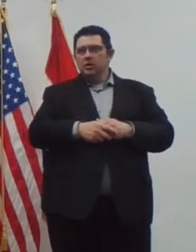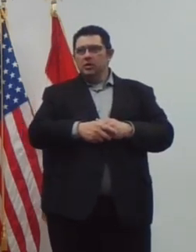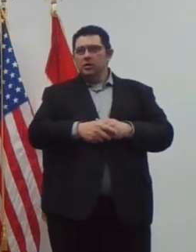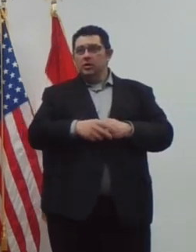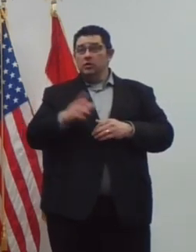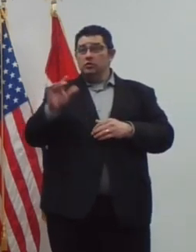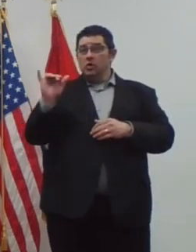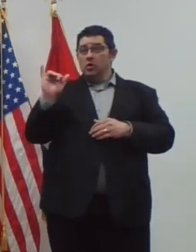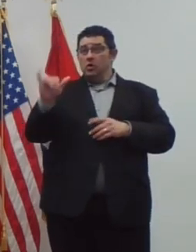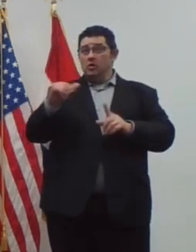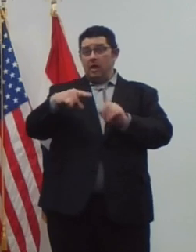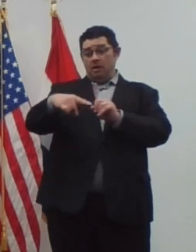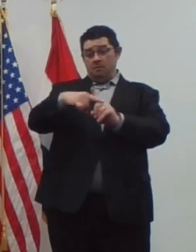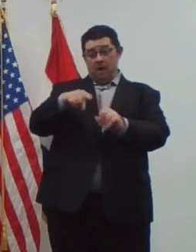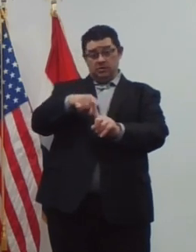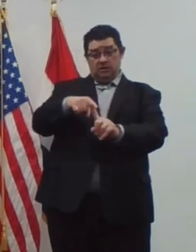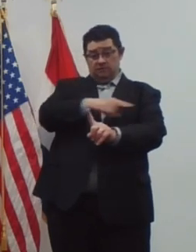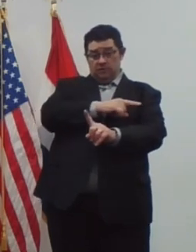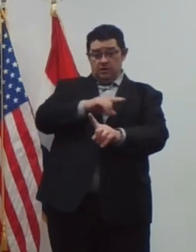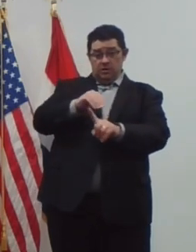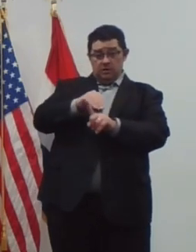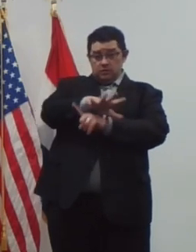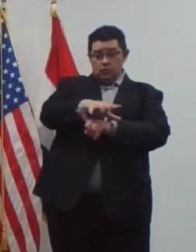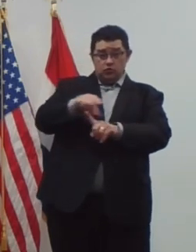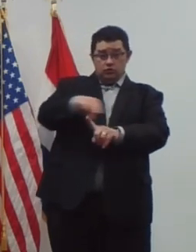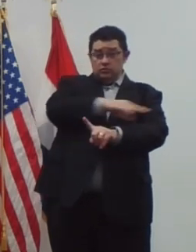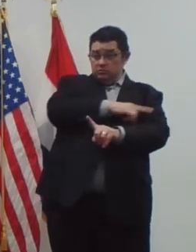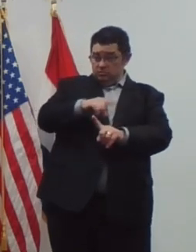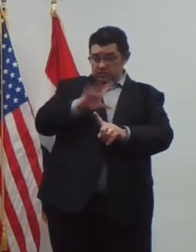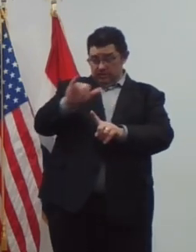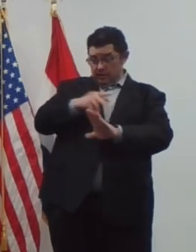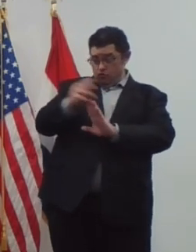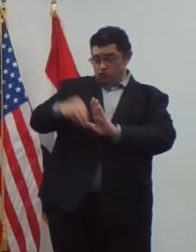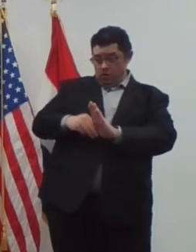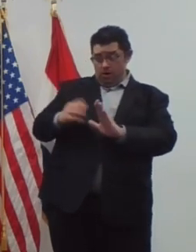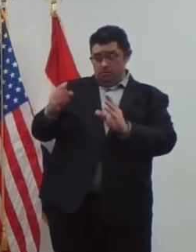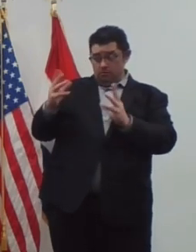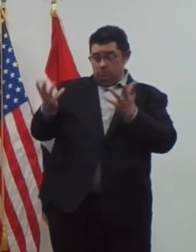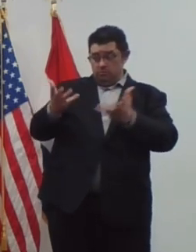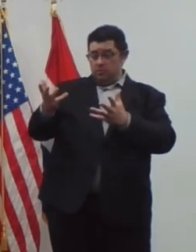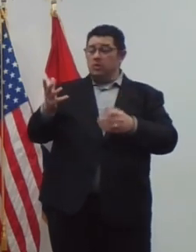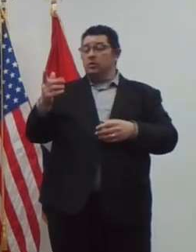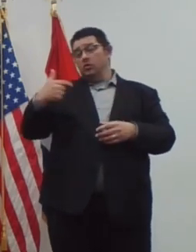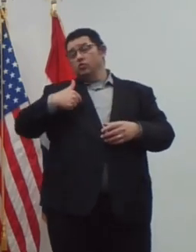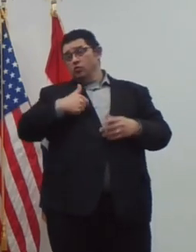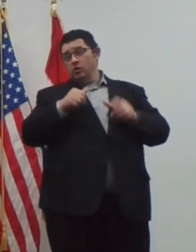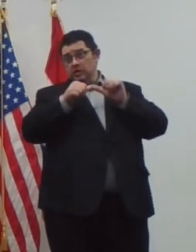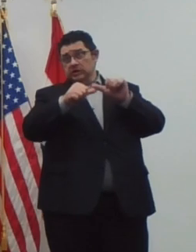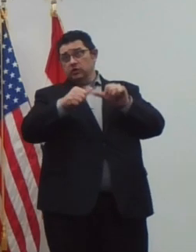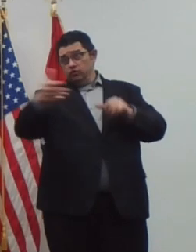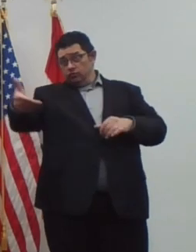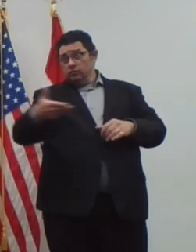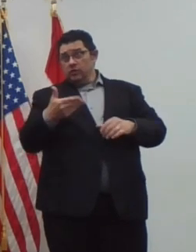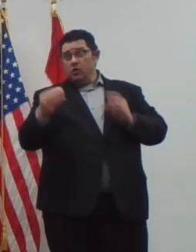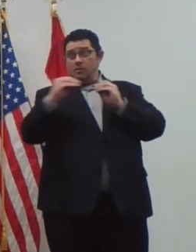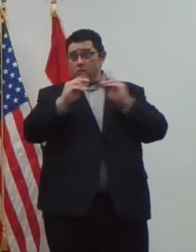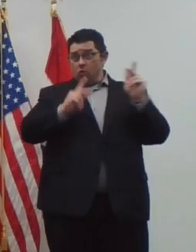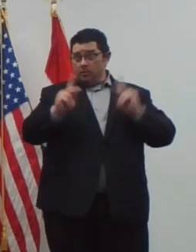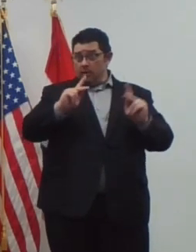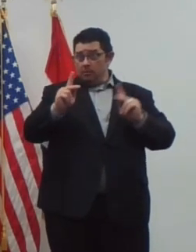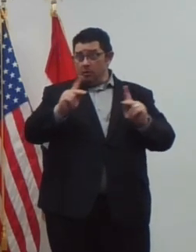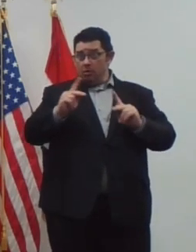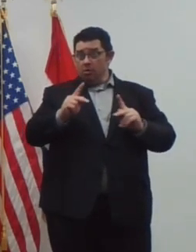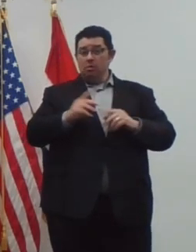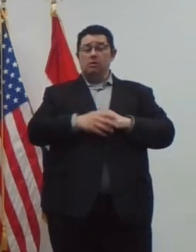in the county? We're continuing to hire more individuals. We've caught up on our backlog of contract tracing that was